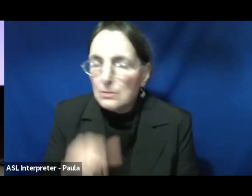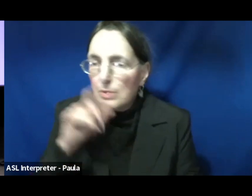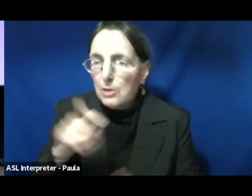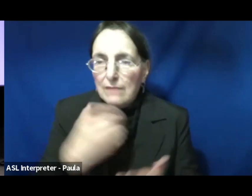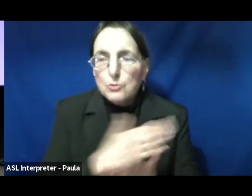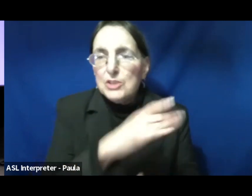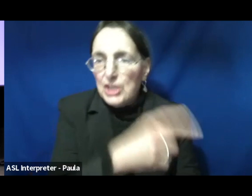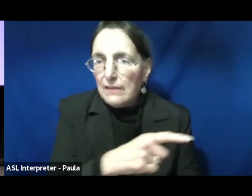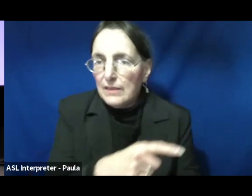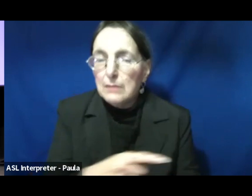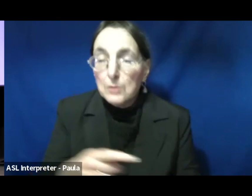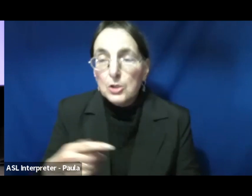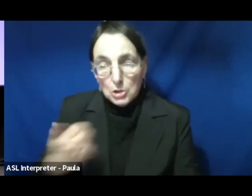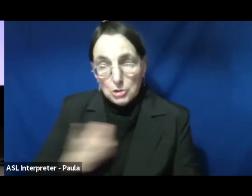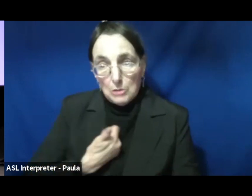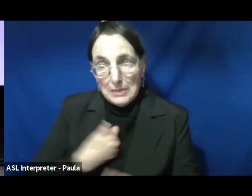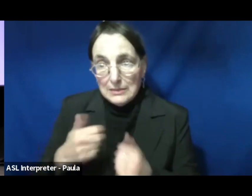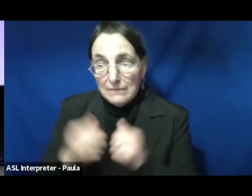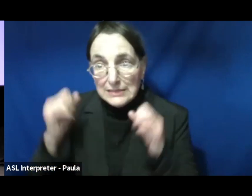need to do?